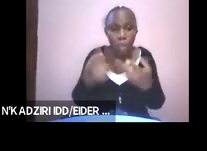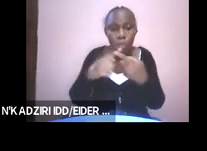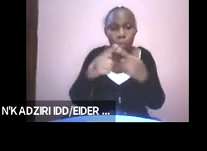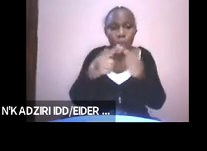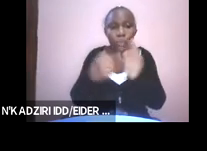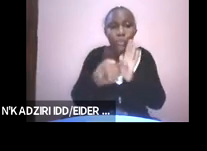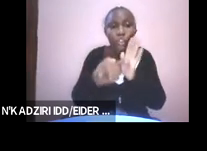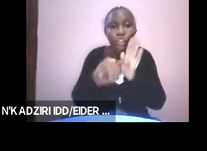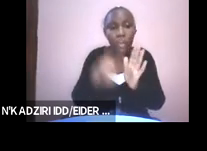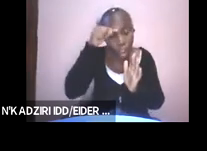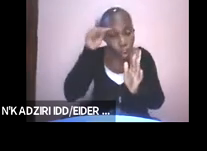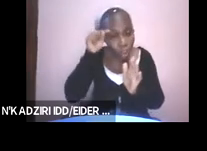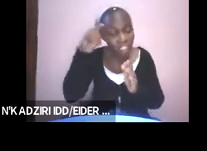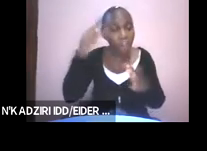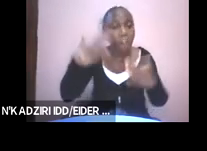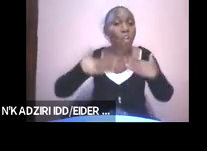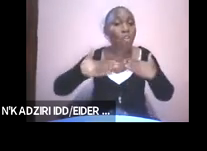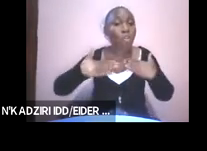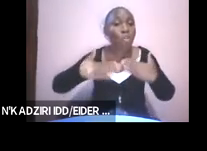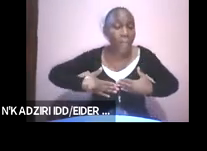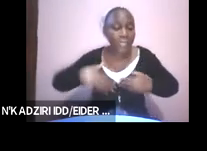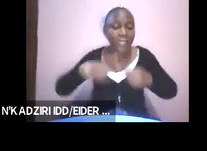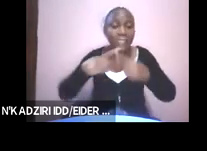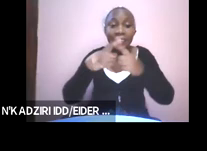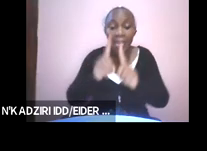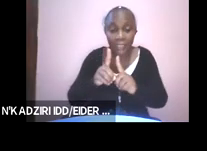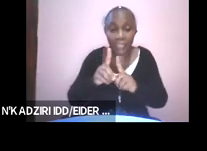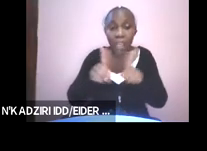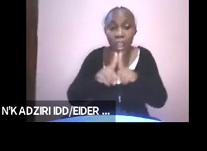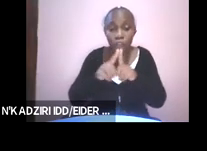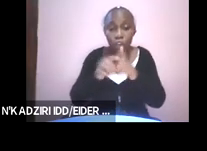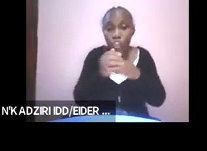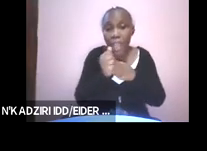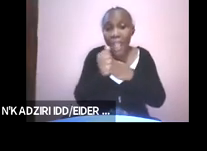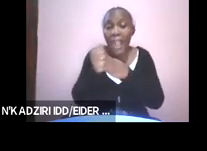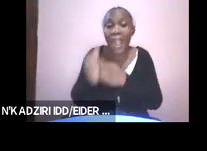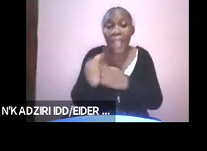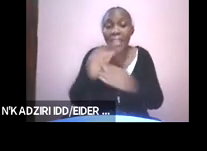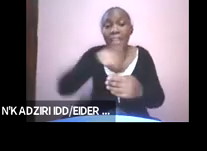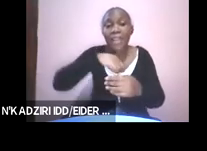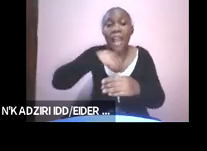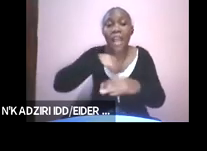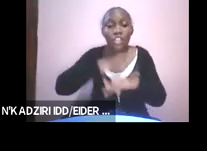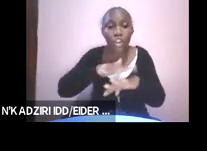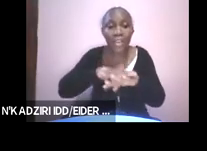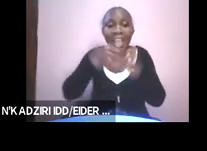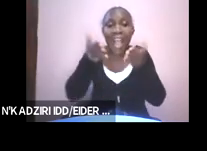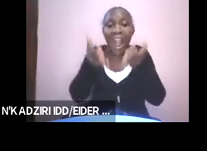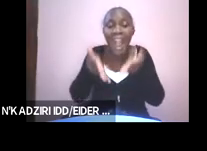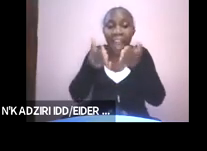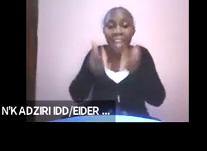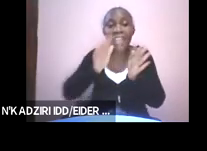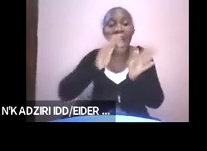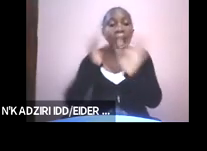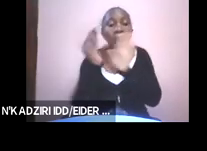humanity began, and taking us along up to the current definitive approach in answering